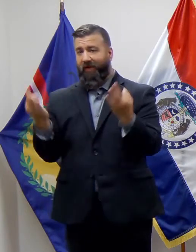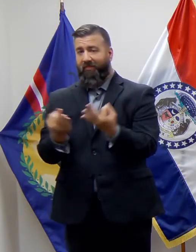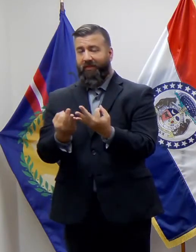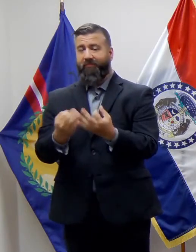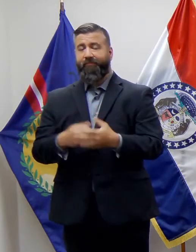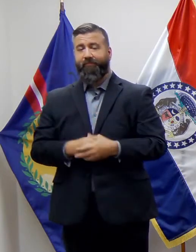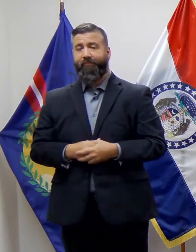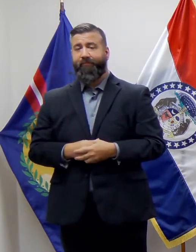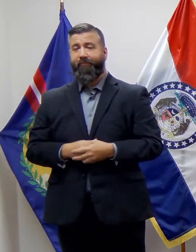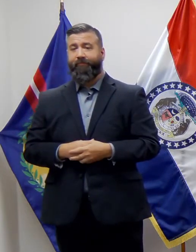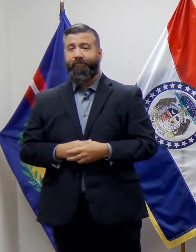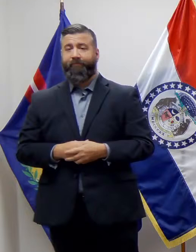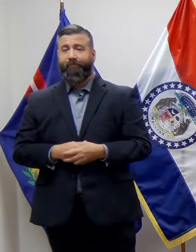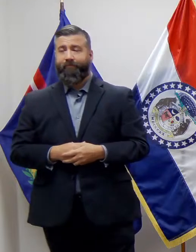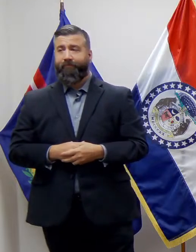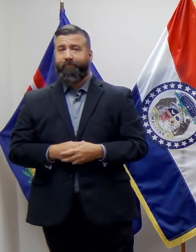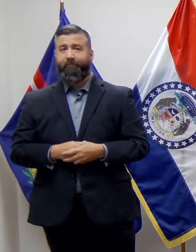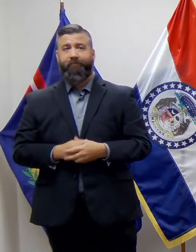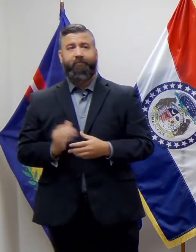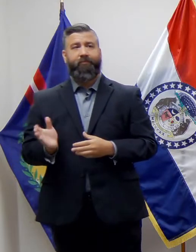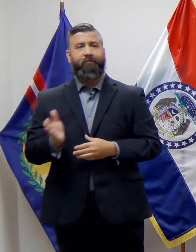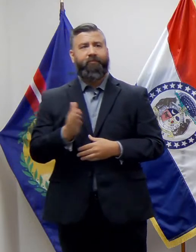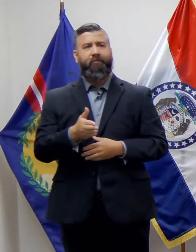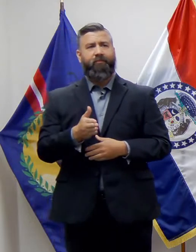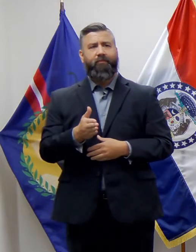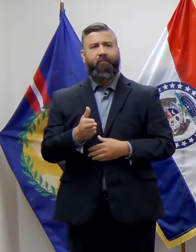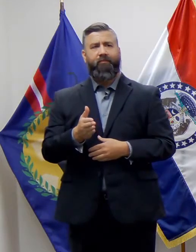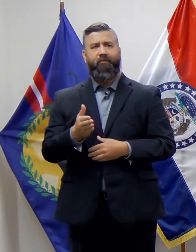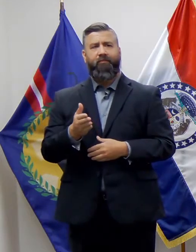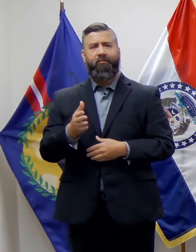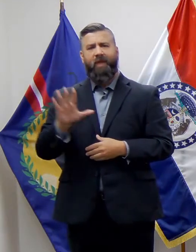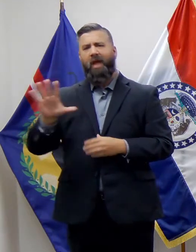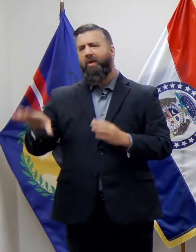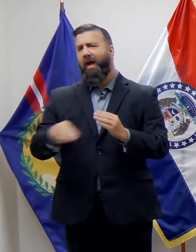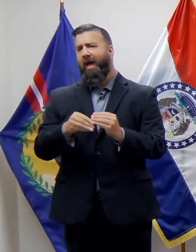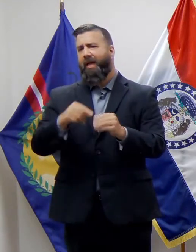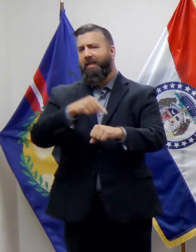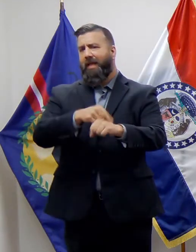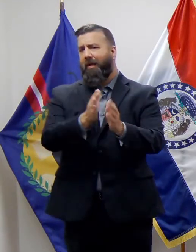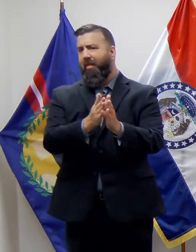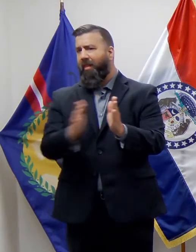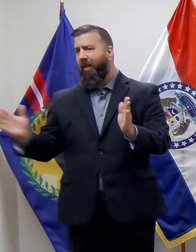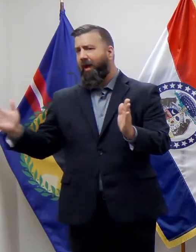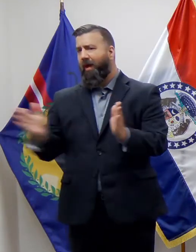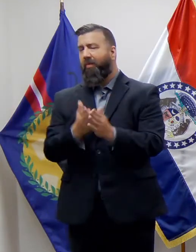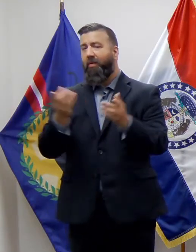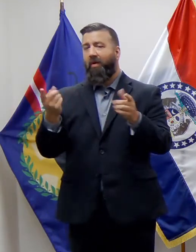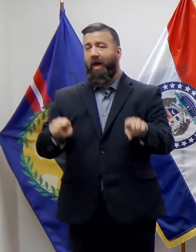places of business. Can you lay out a timeline for people of what will happen next